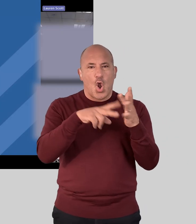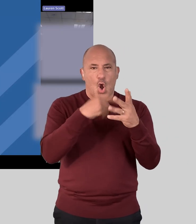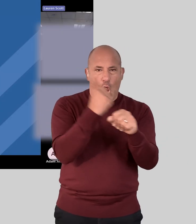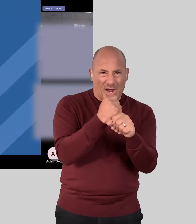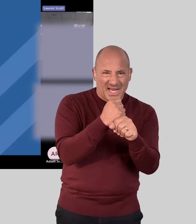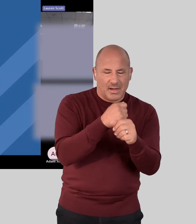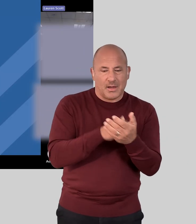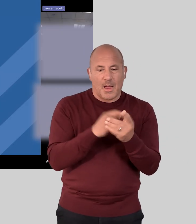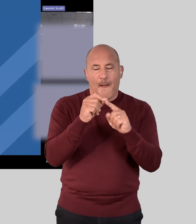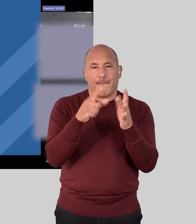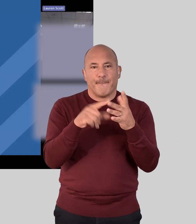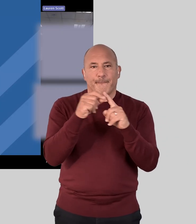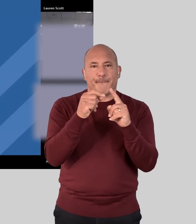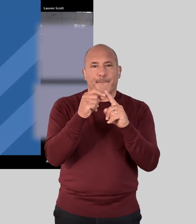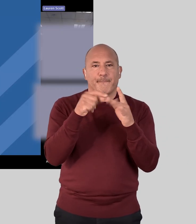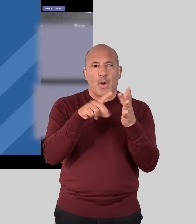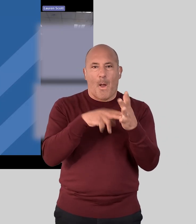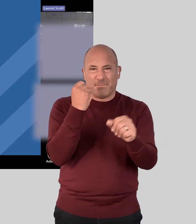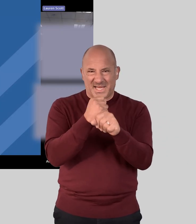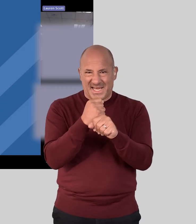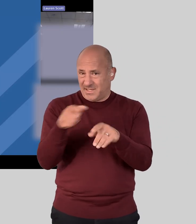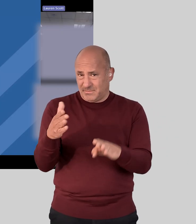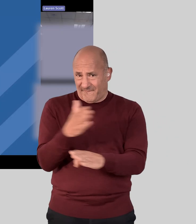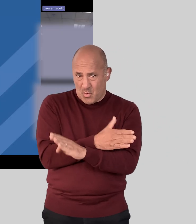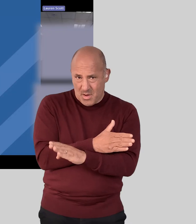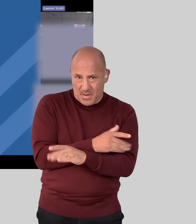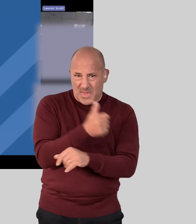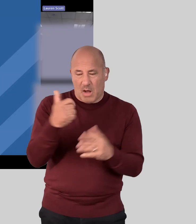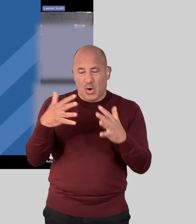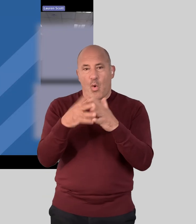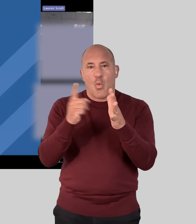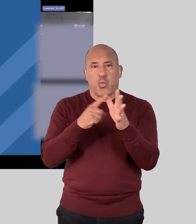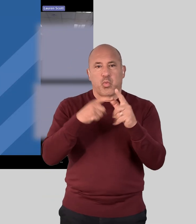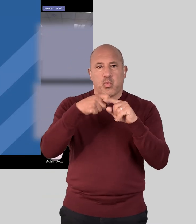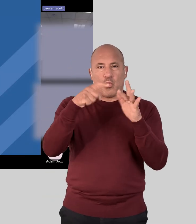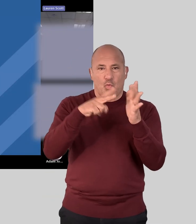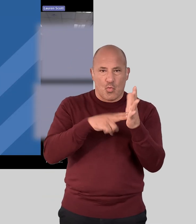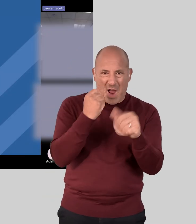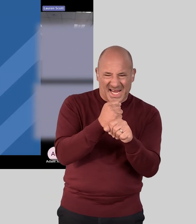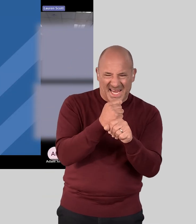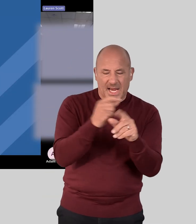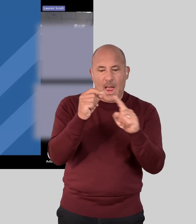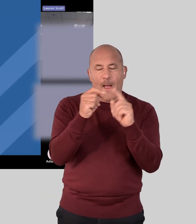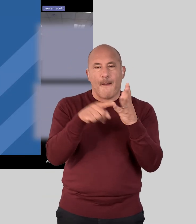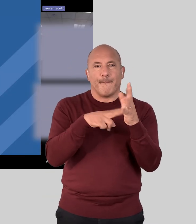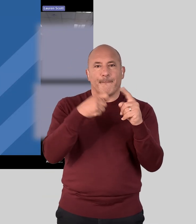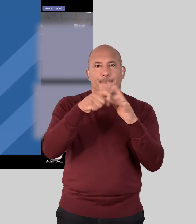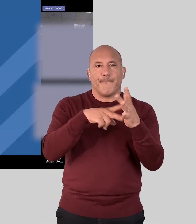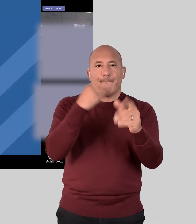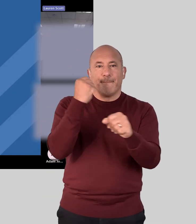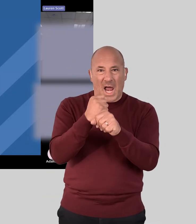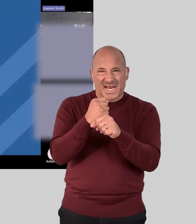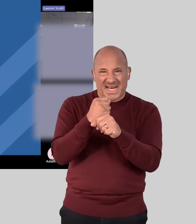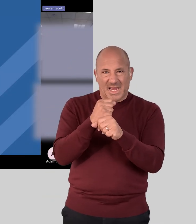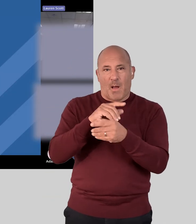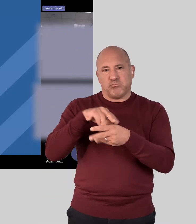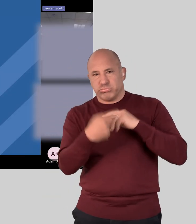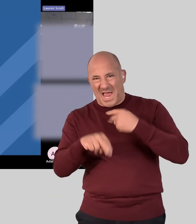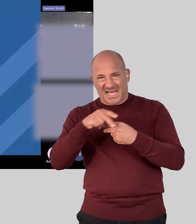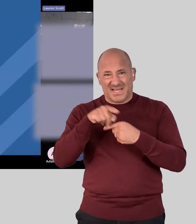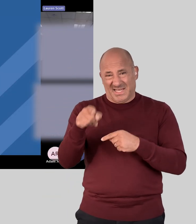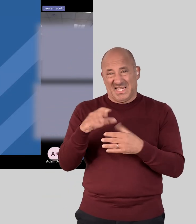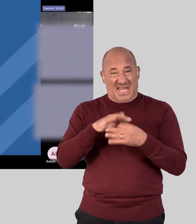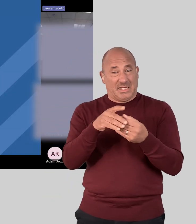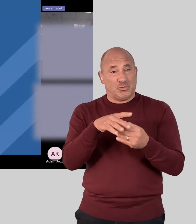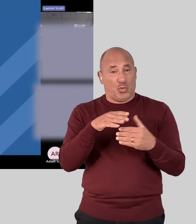popping, which came before. And then we have whacking and punking, and breaking came from hip hop culture. So